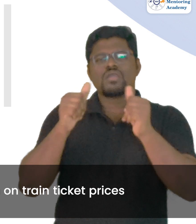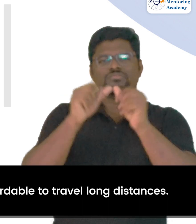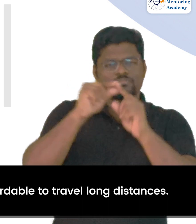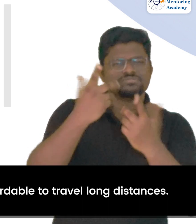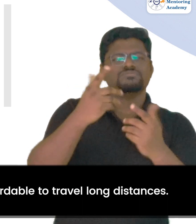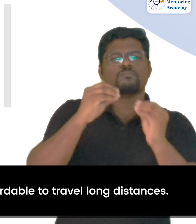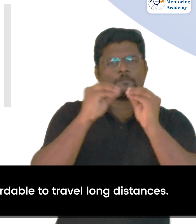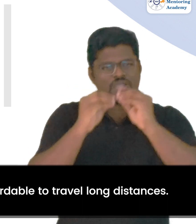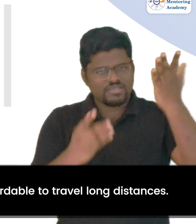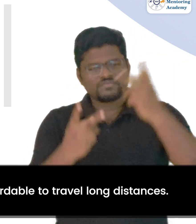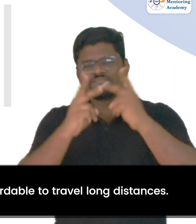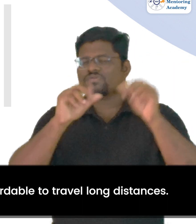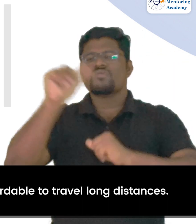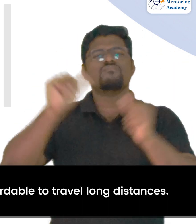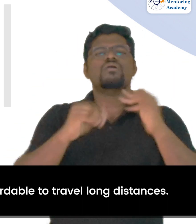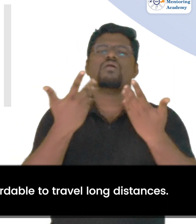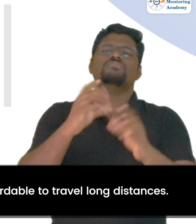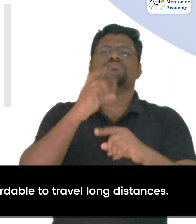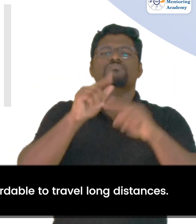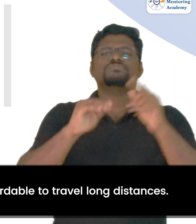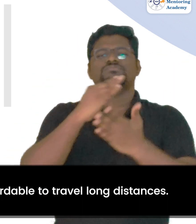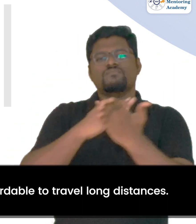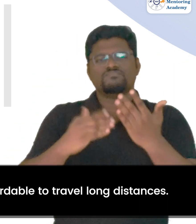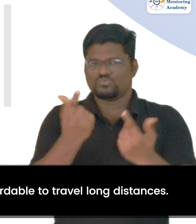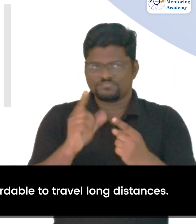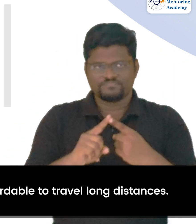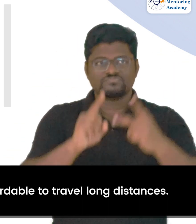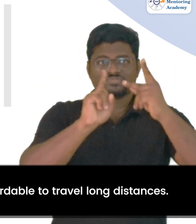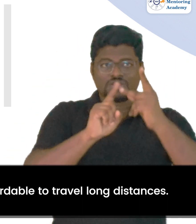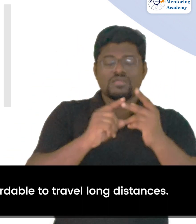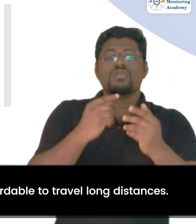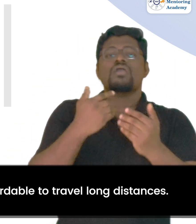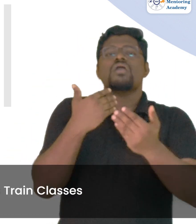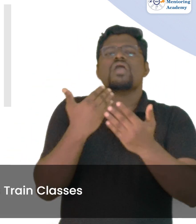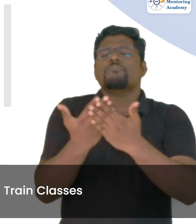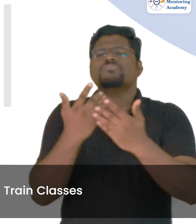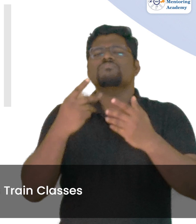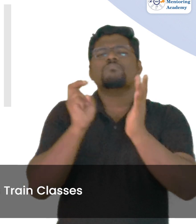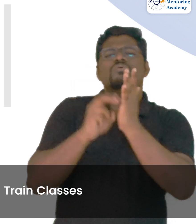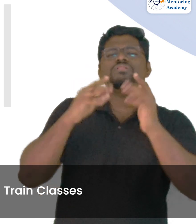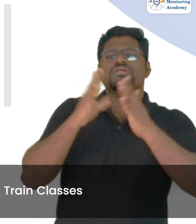Saves money on travel, making it affordable to travel long distances. 2. Applicable across train